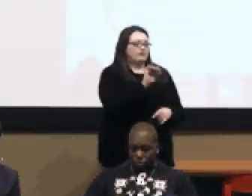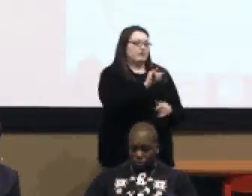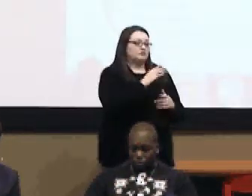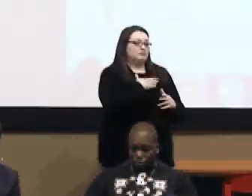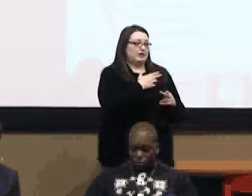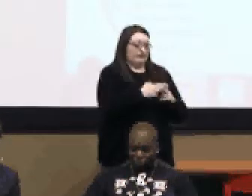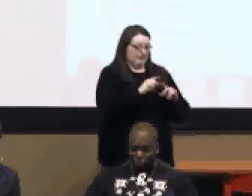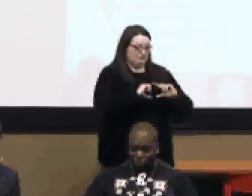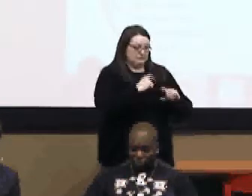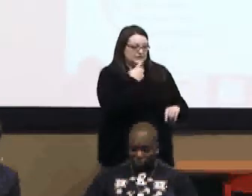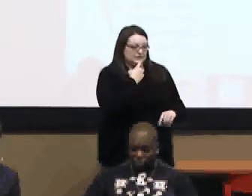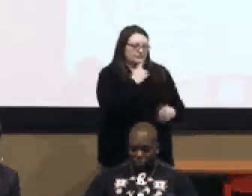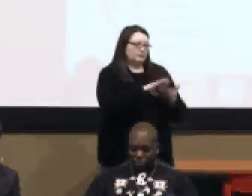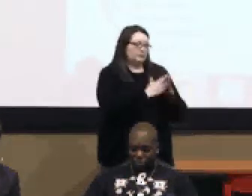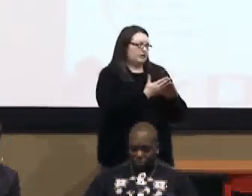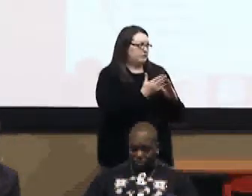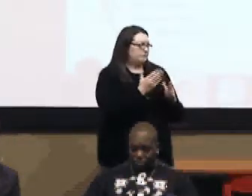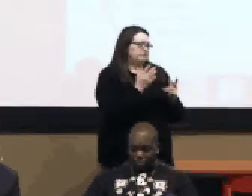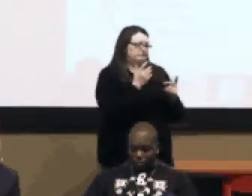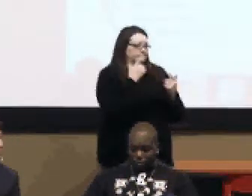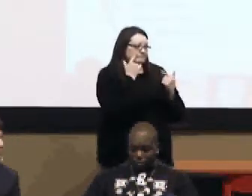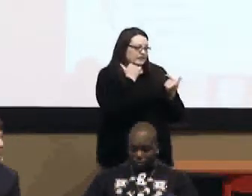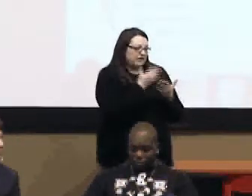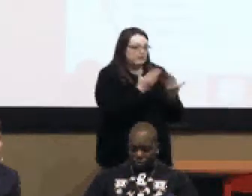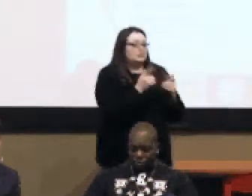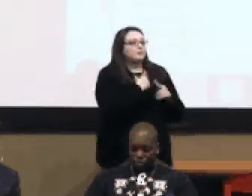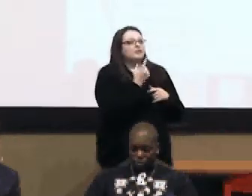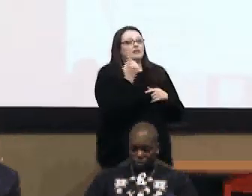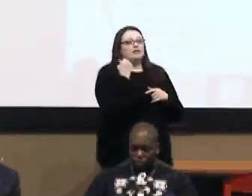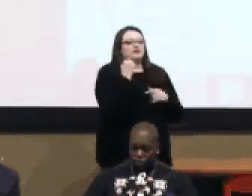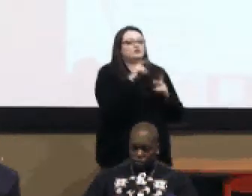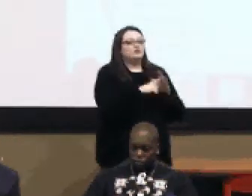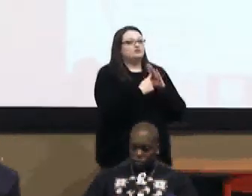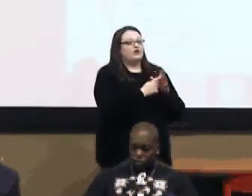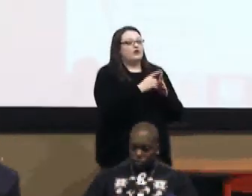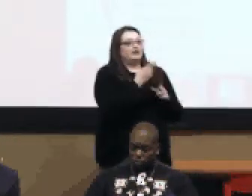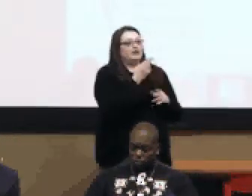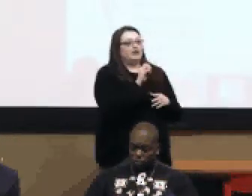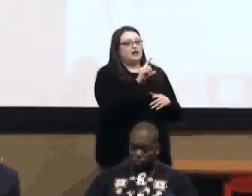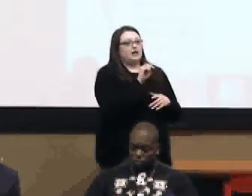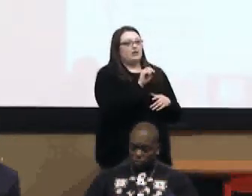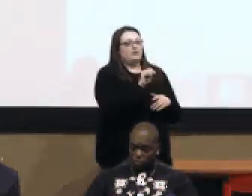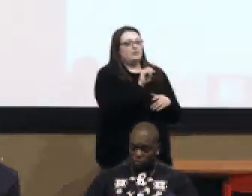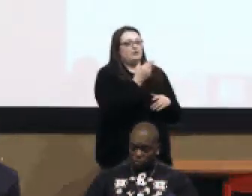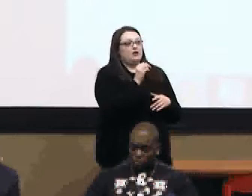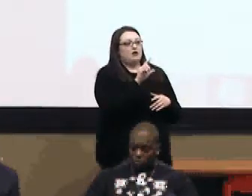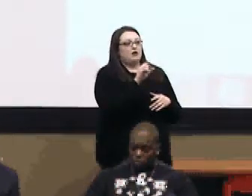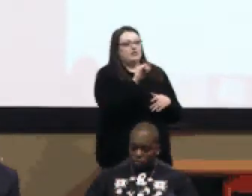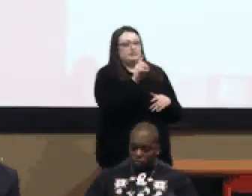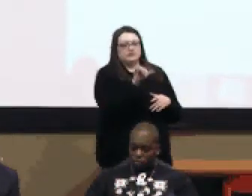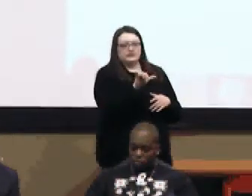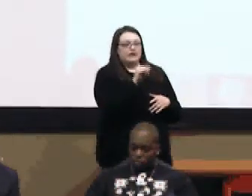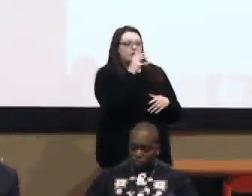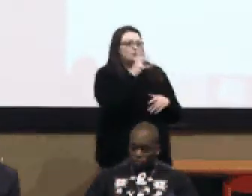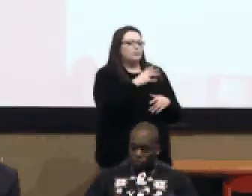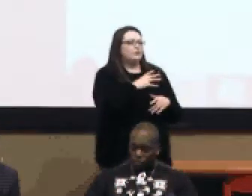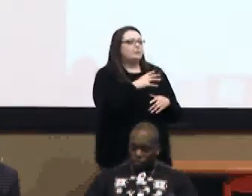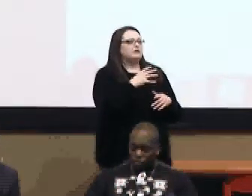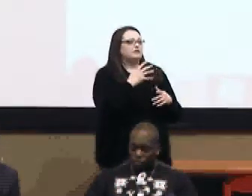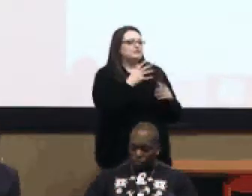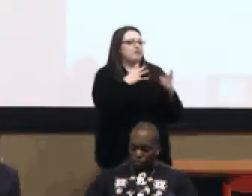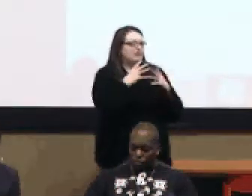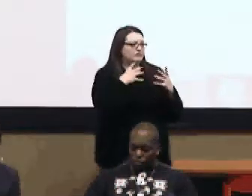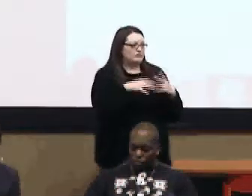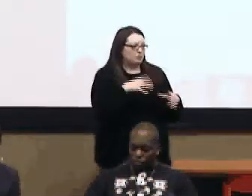thing. But like, a little over a year ago, I started Hello Holiday, which is an online women's wear retailer. And so I've been kind of trying